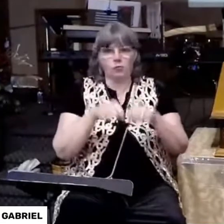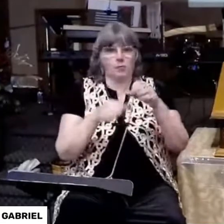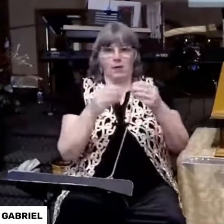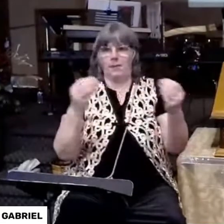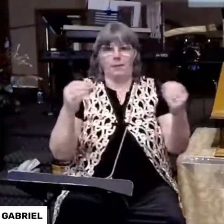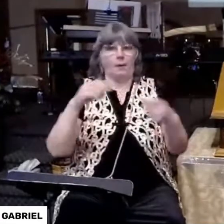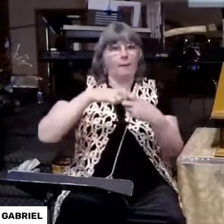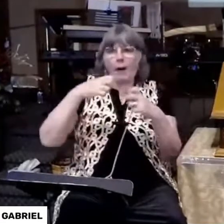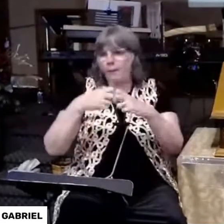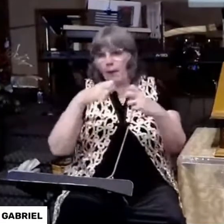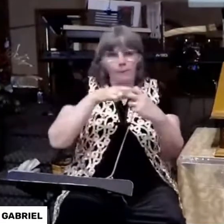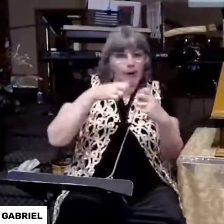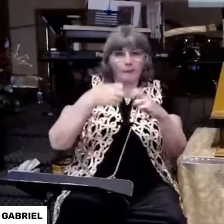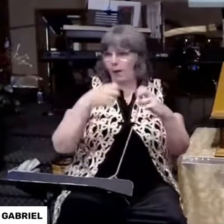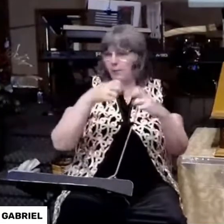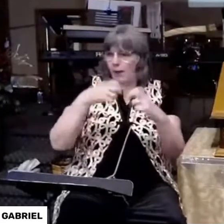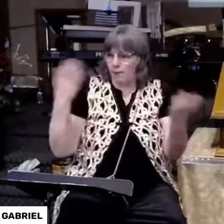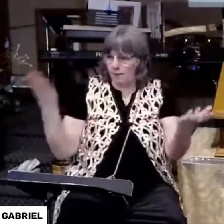ragged.